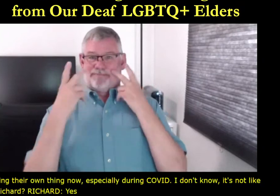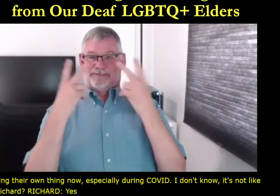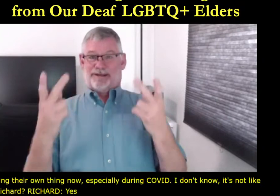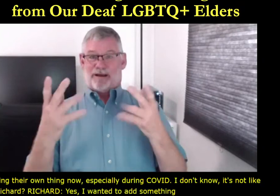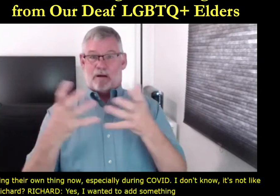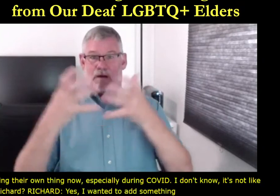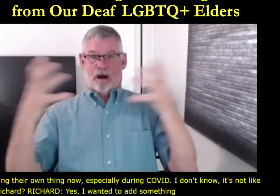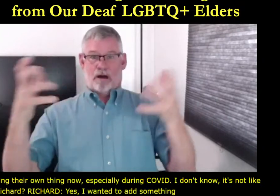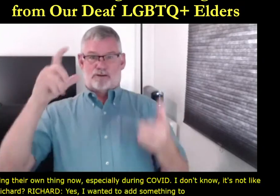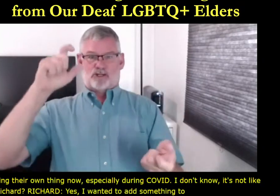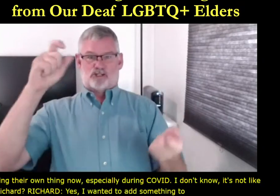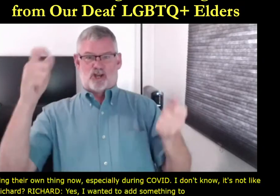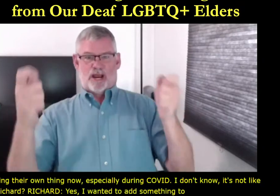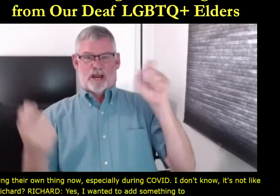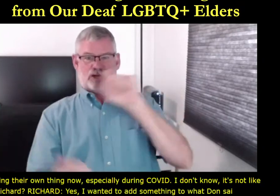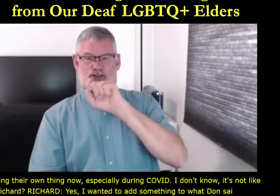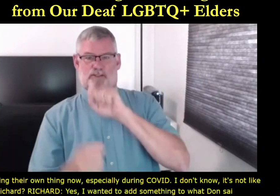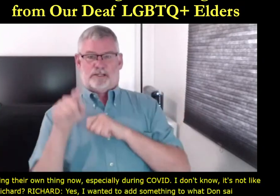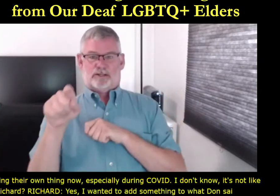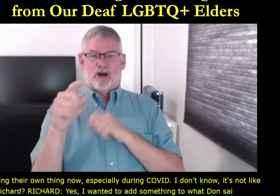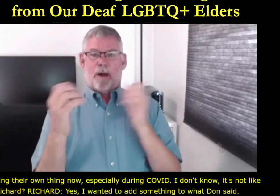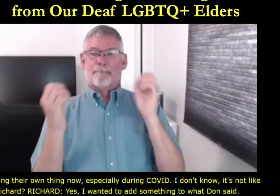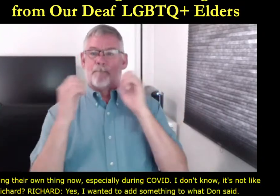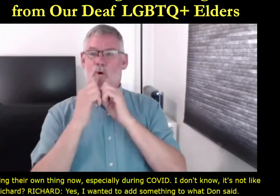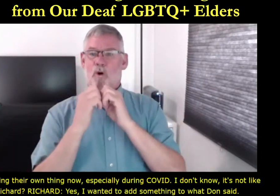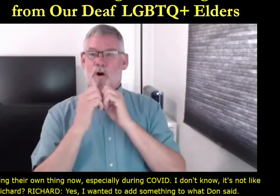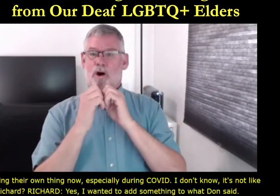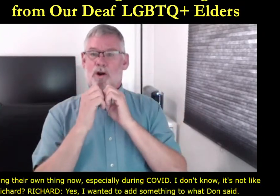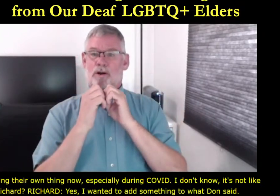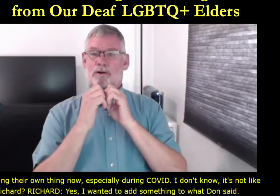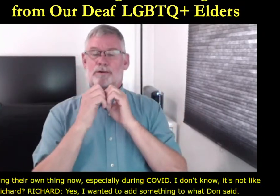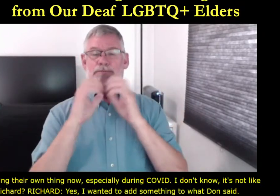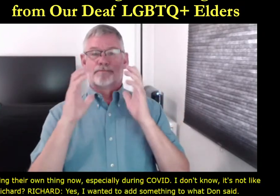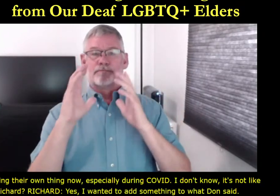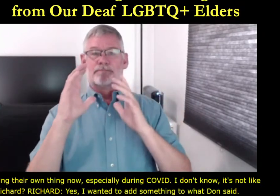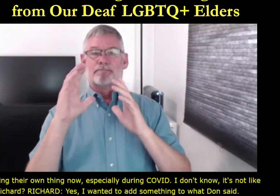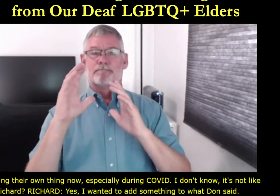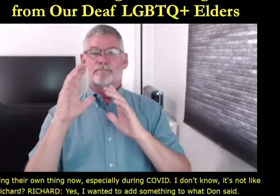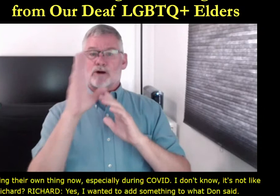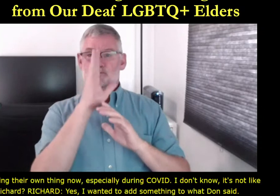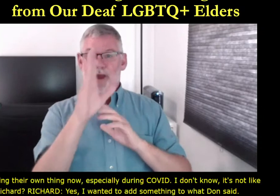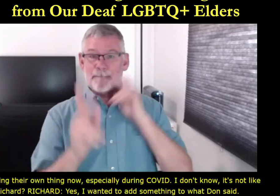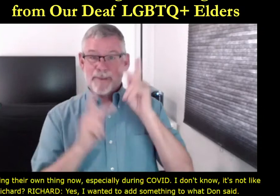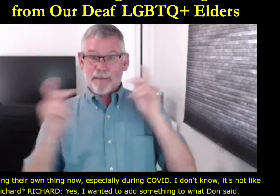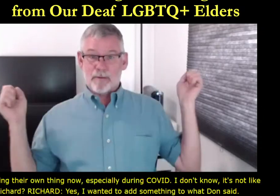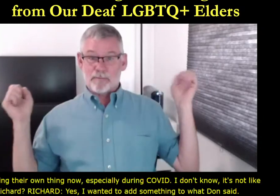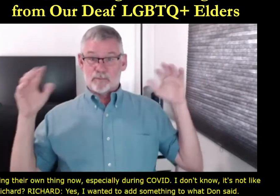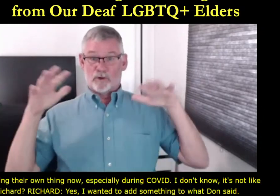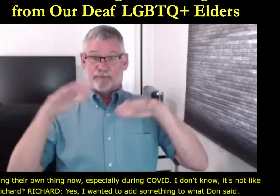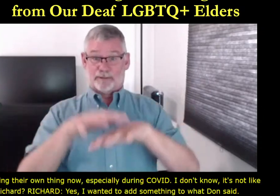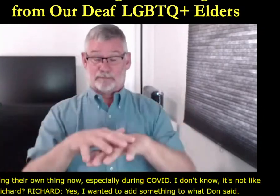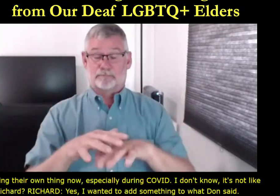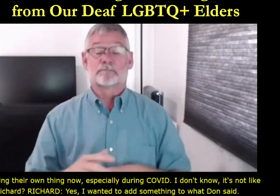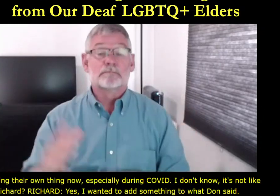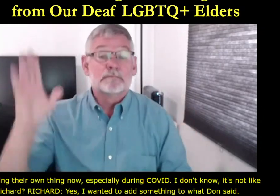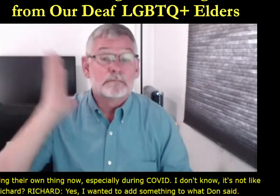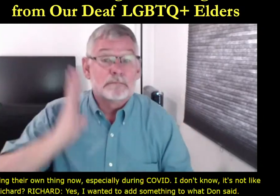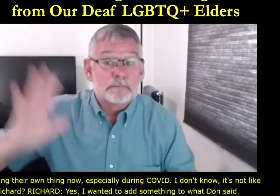right now i'm seeing a lot of changes there's a lot more straight people moving